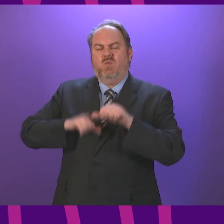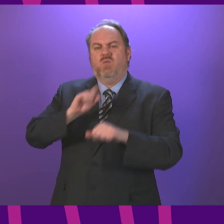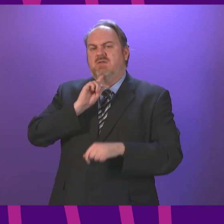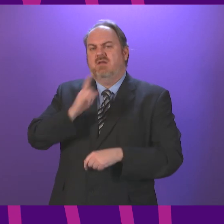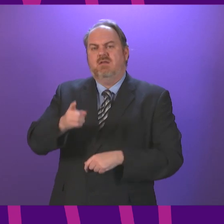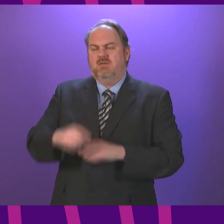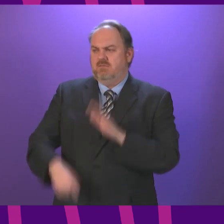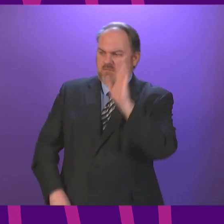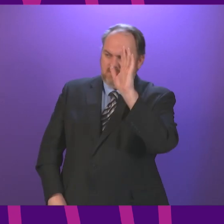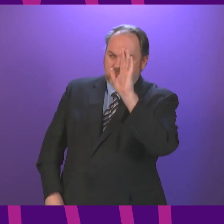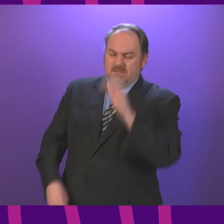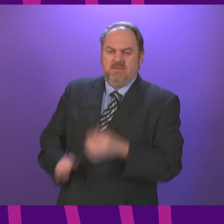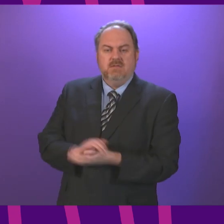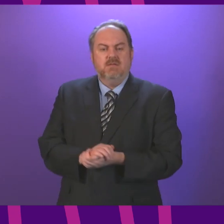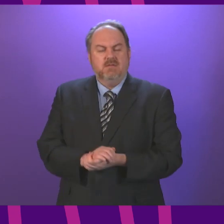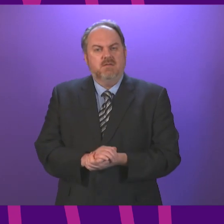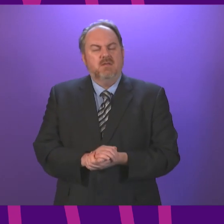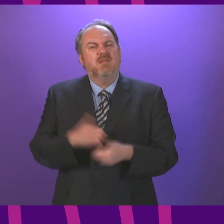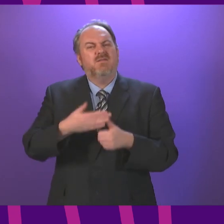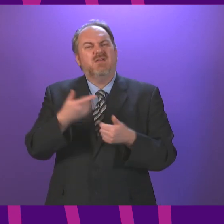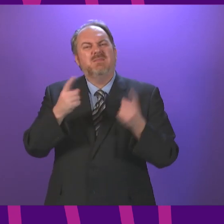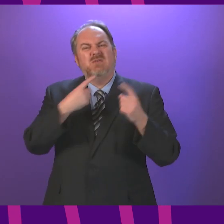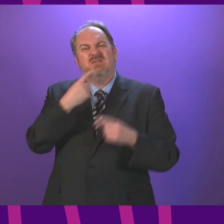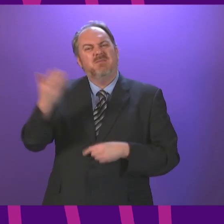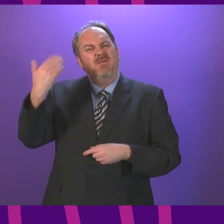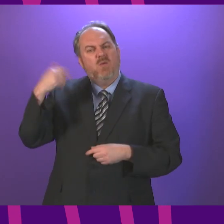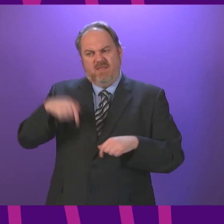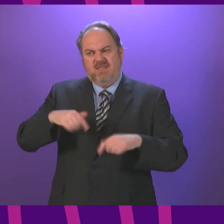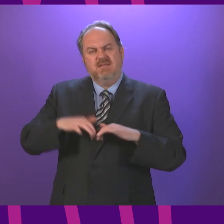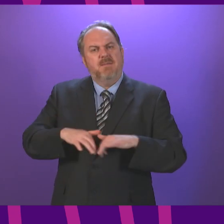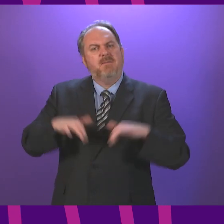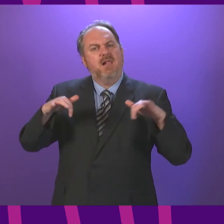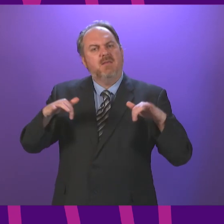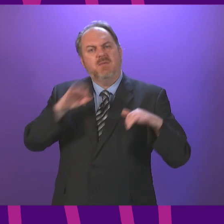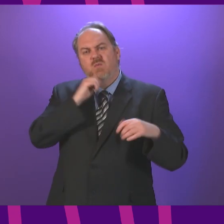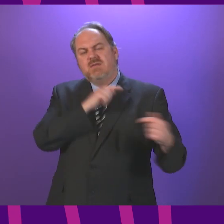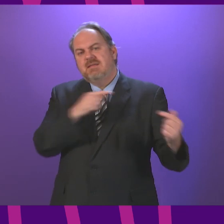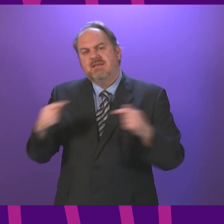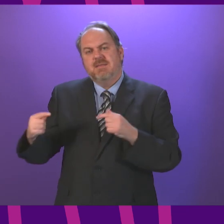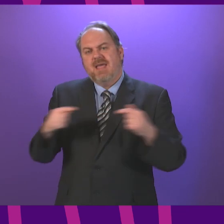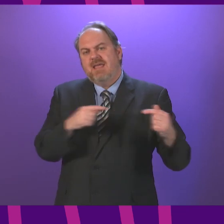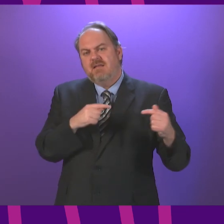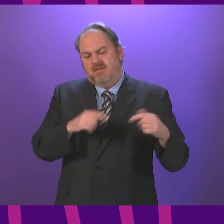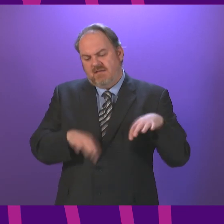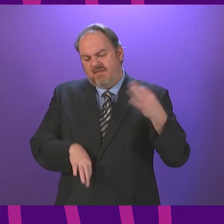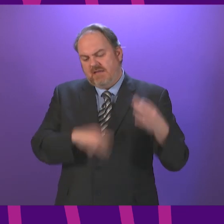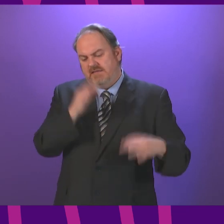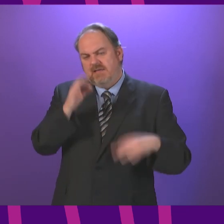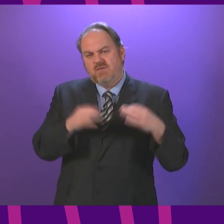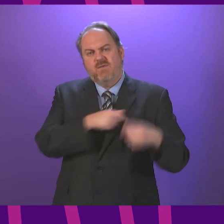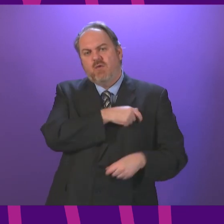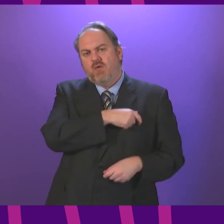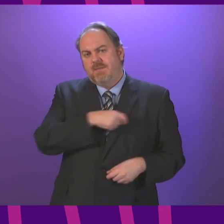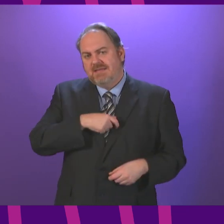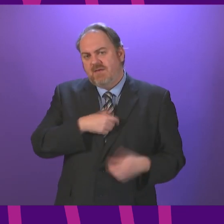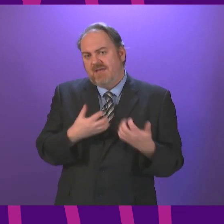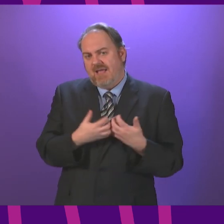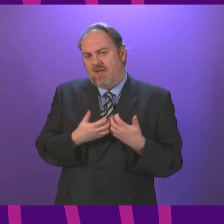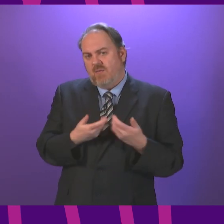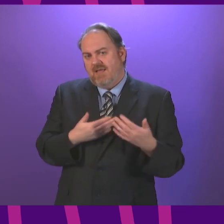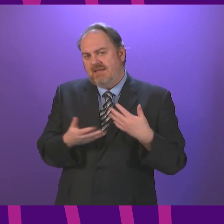First Minister said earlier that this Parliament would debate the findings of the Committee on Handling of